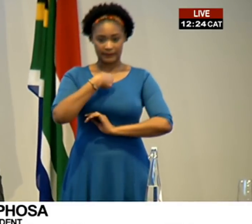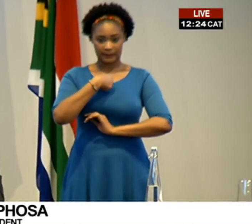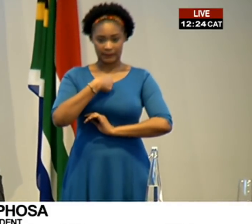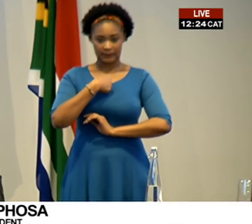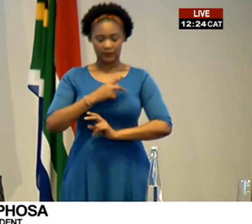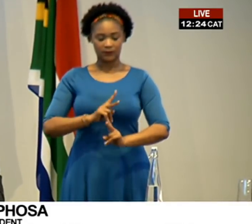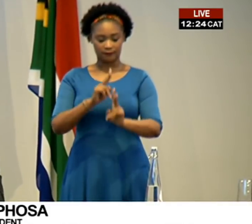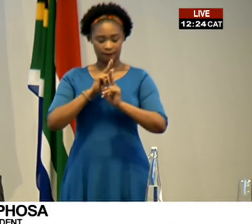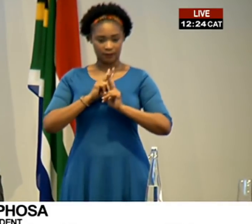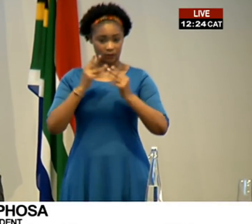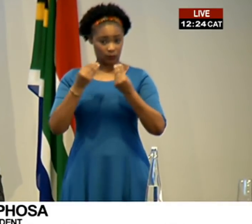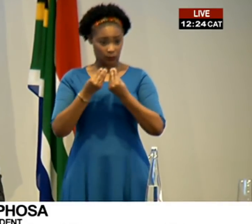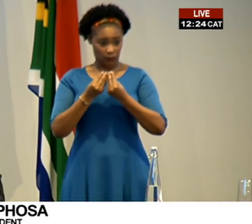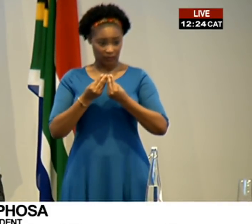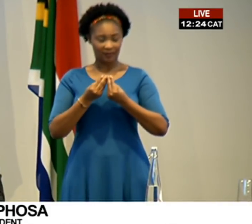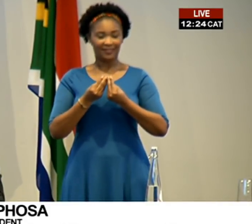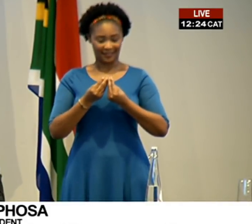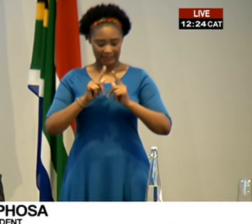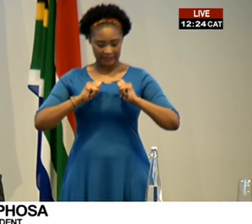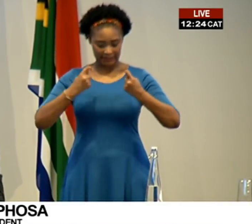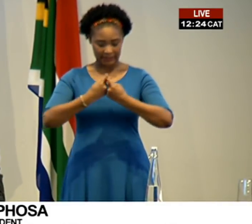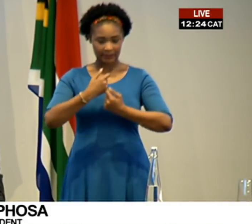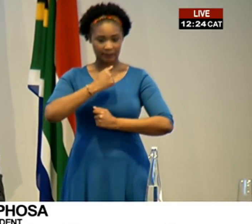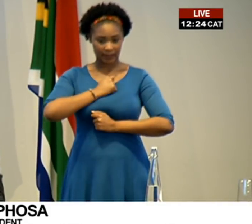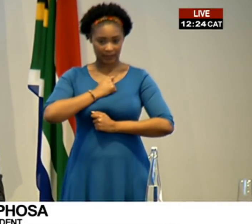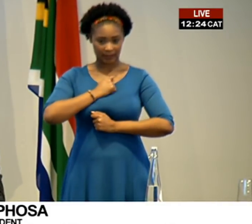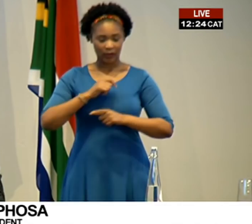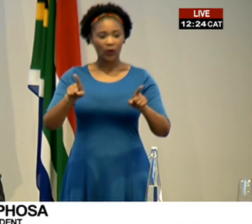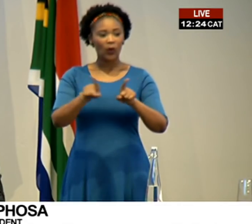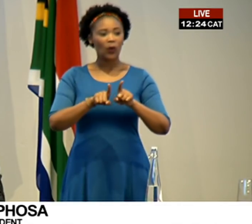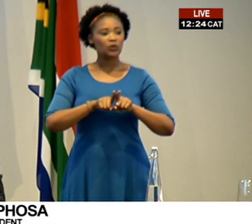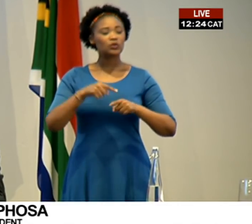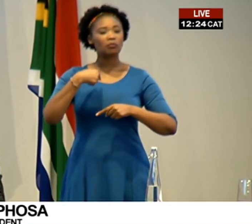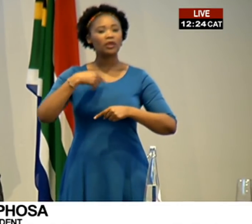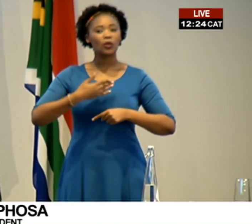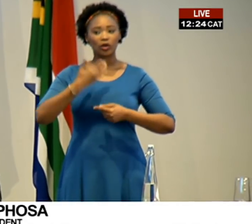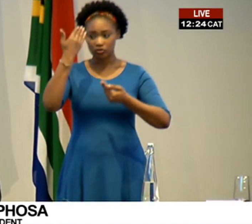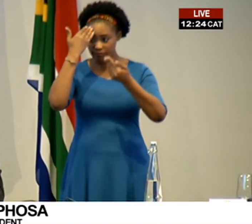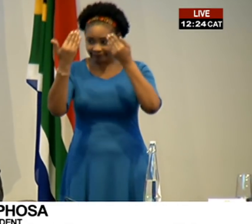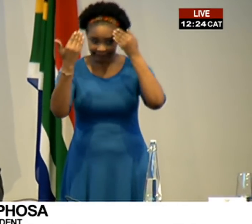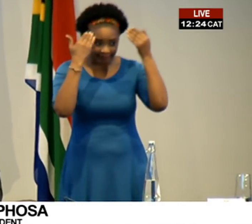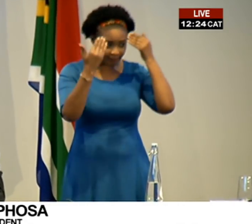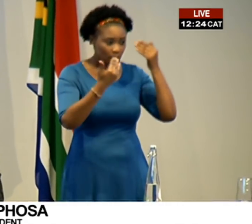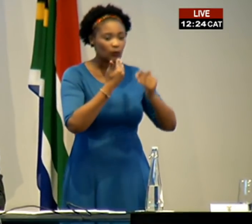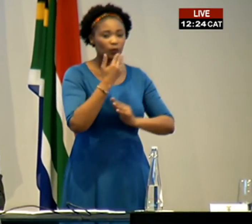this visit. I'd also like to extend my greetings to the religious